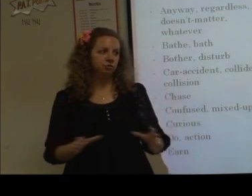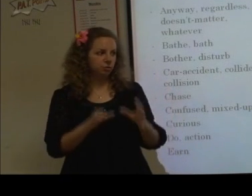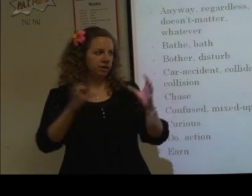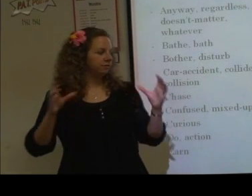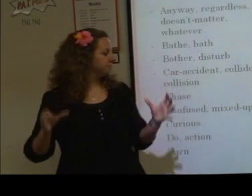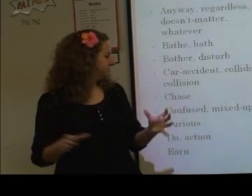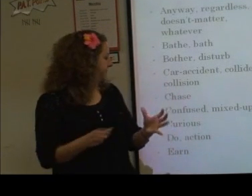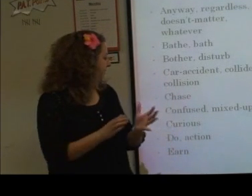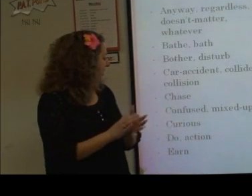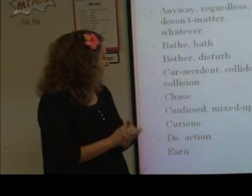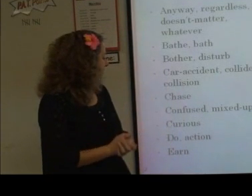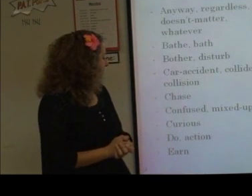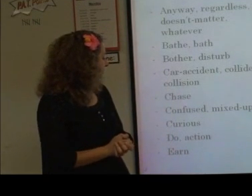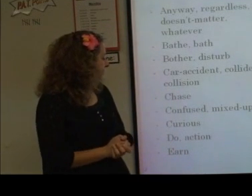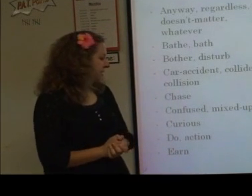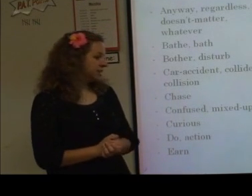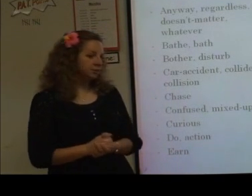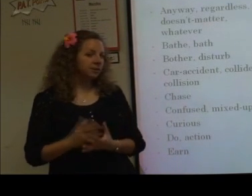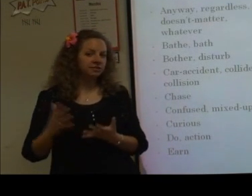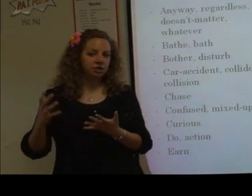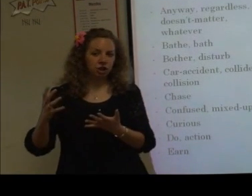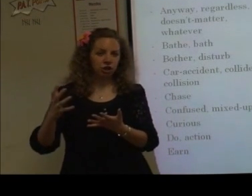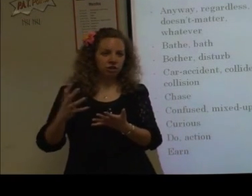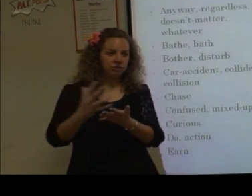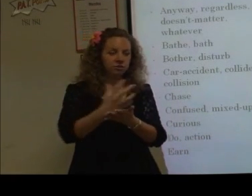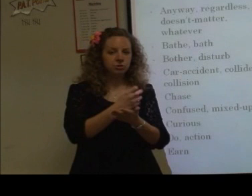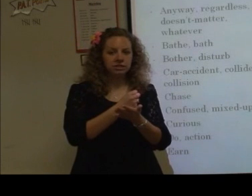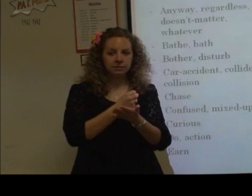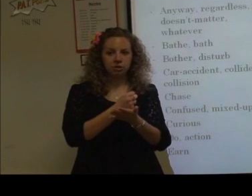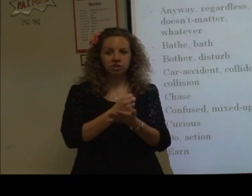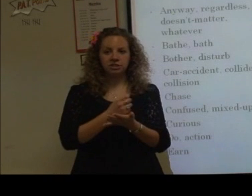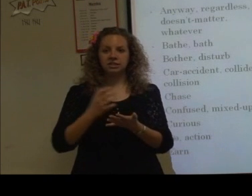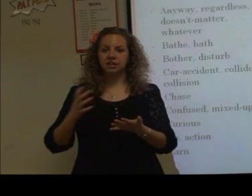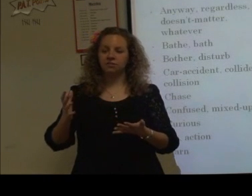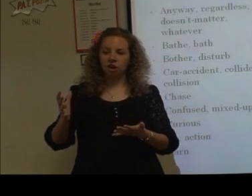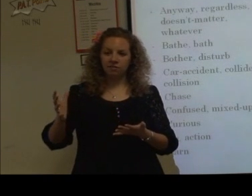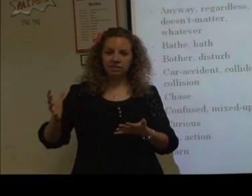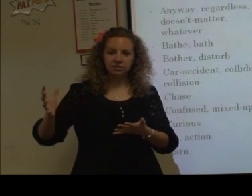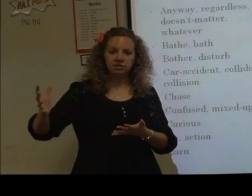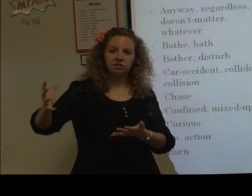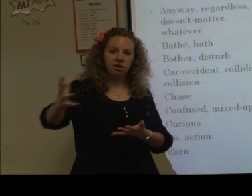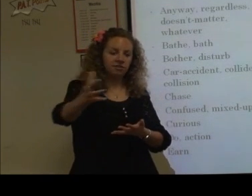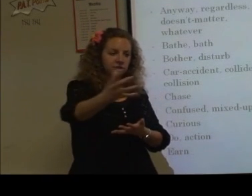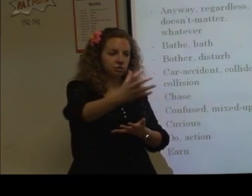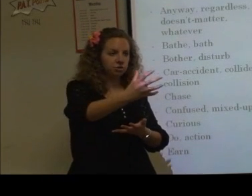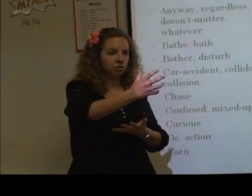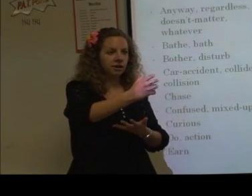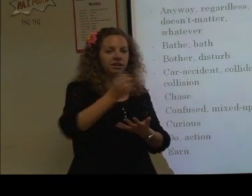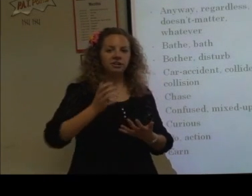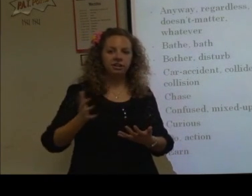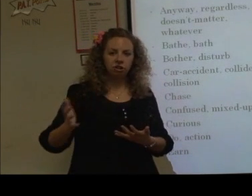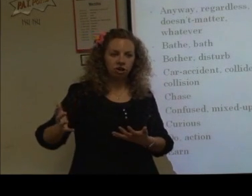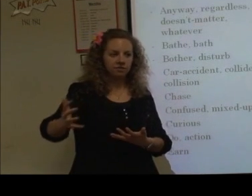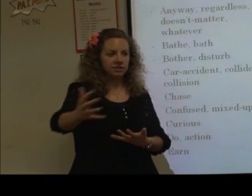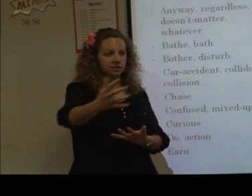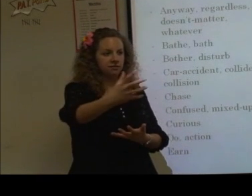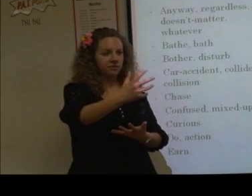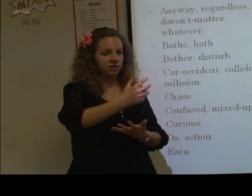doing. Okay. Then we have to earn. So it's similar to the sign for harvest. Harvest goes all the way out here like you're harvesting the